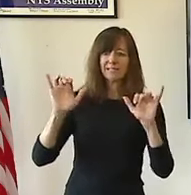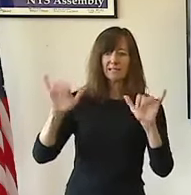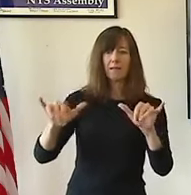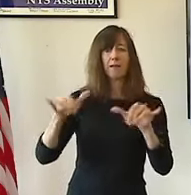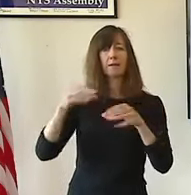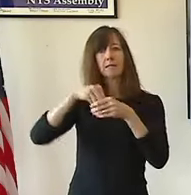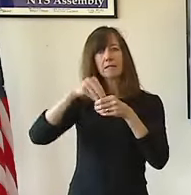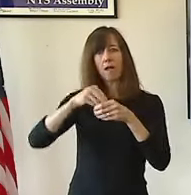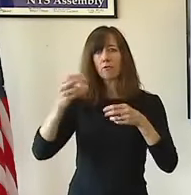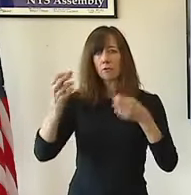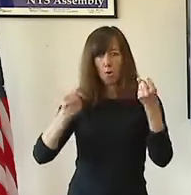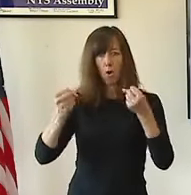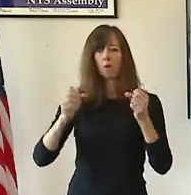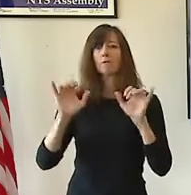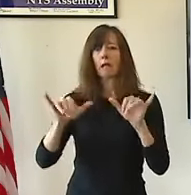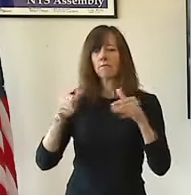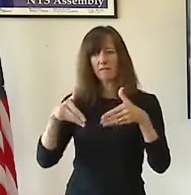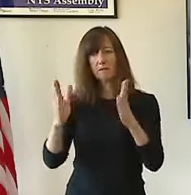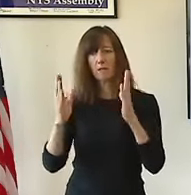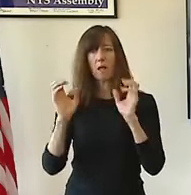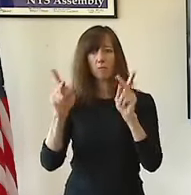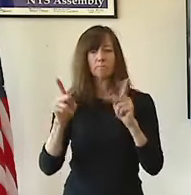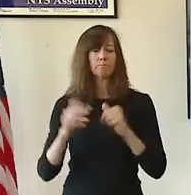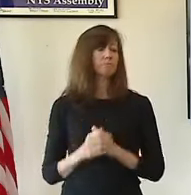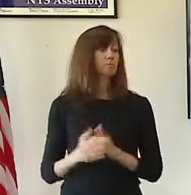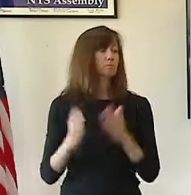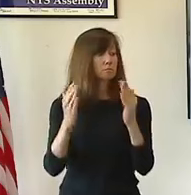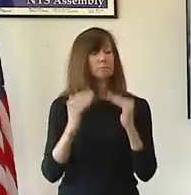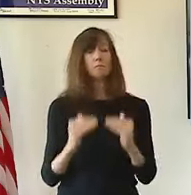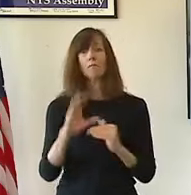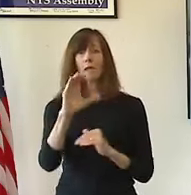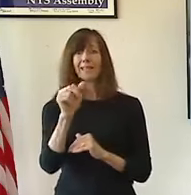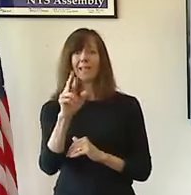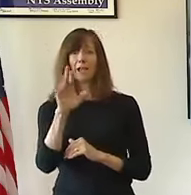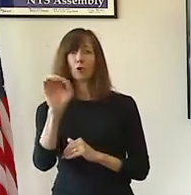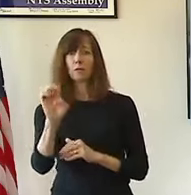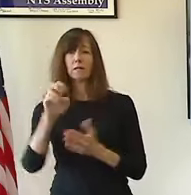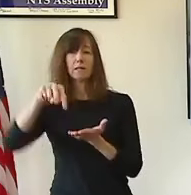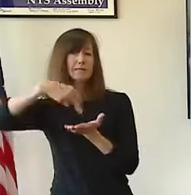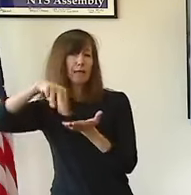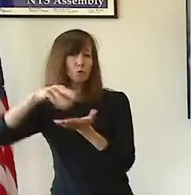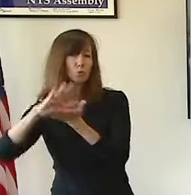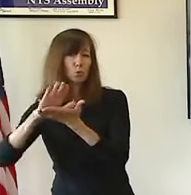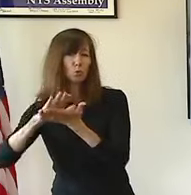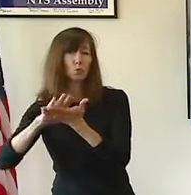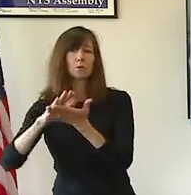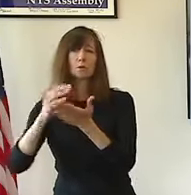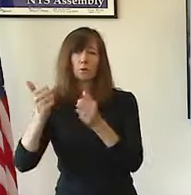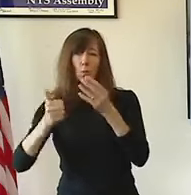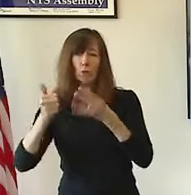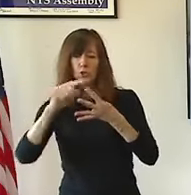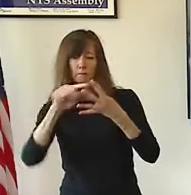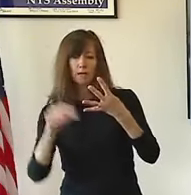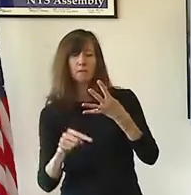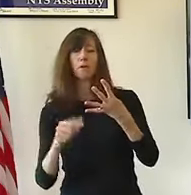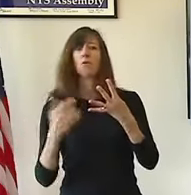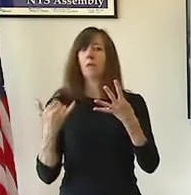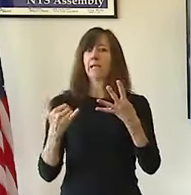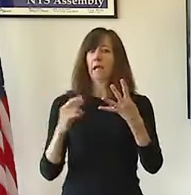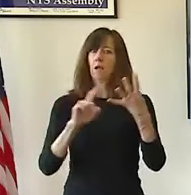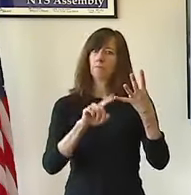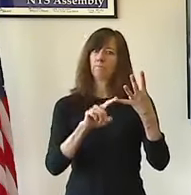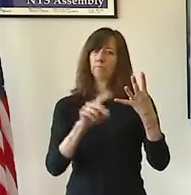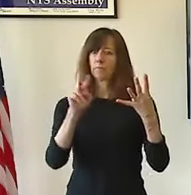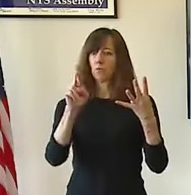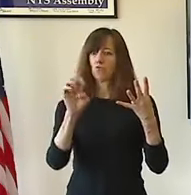can engage in. Carrie, dance studios, which phase? Right now, they would be phase 4 as a recreation or event